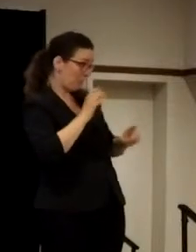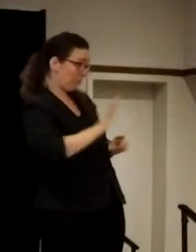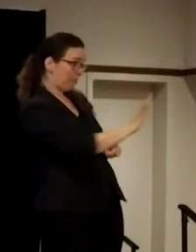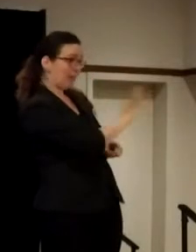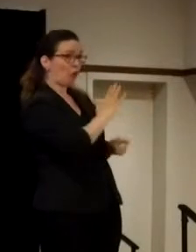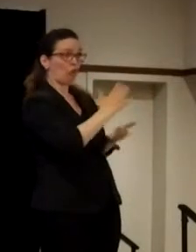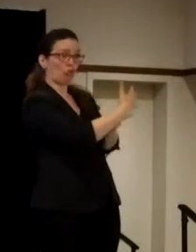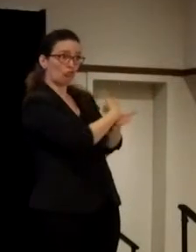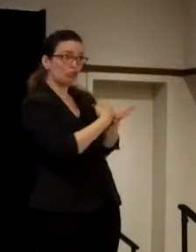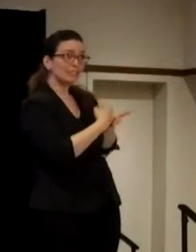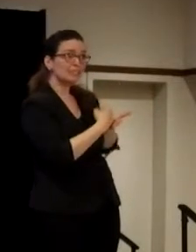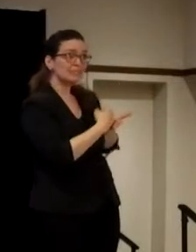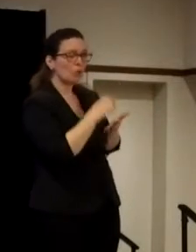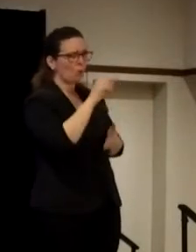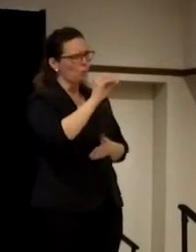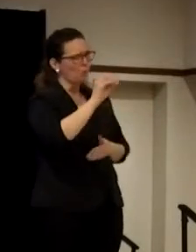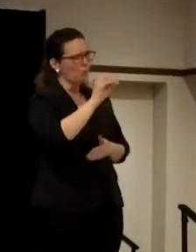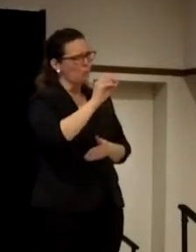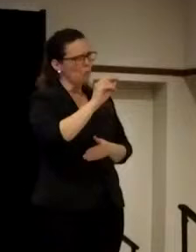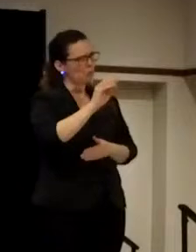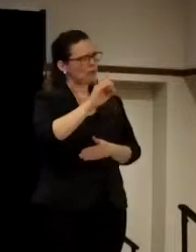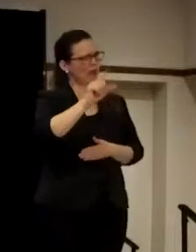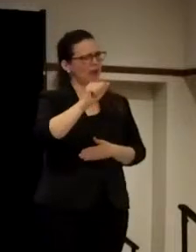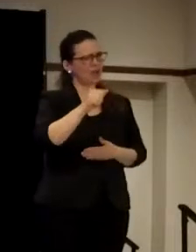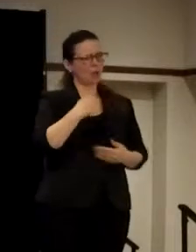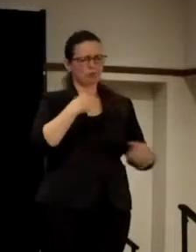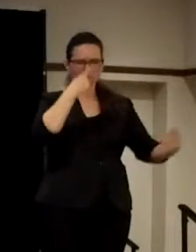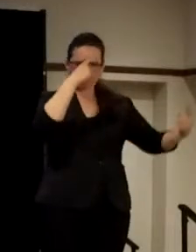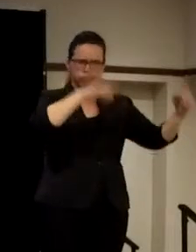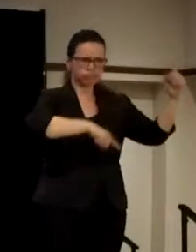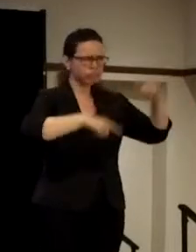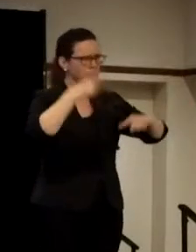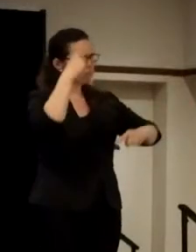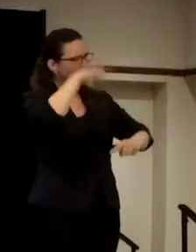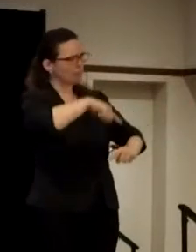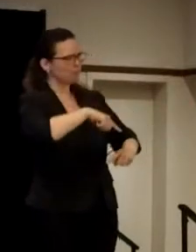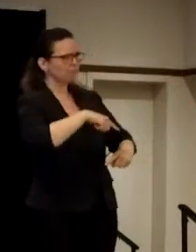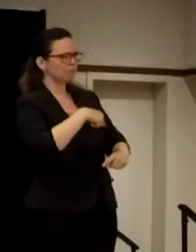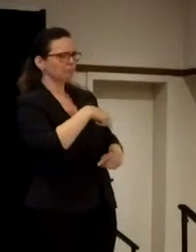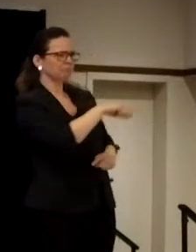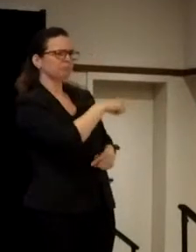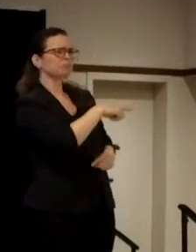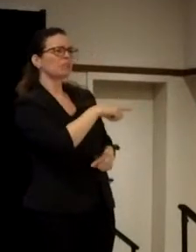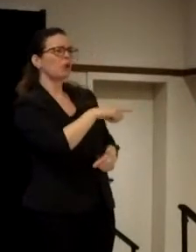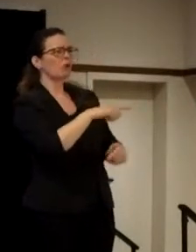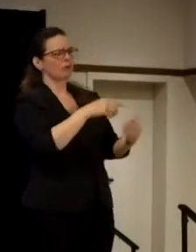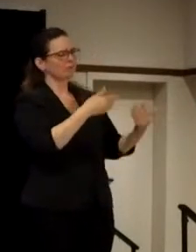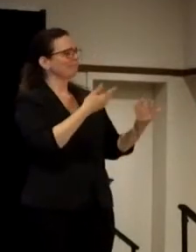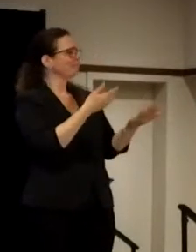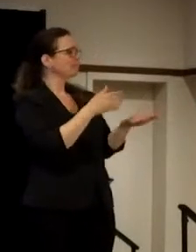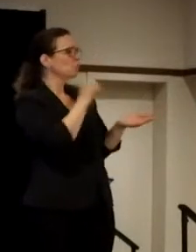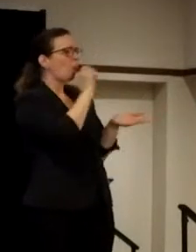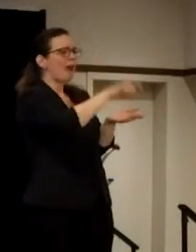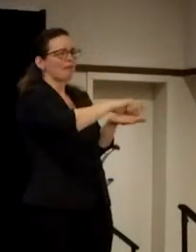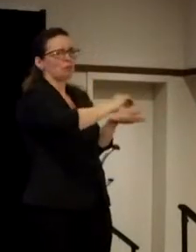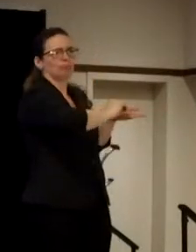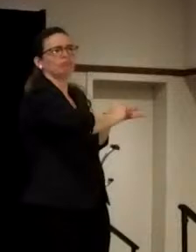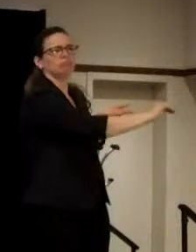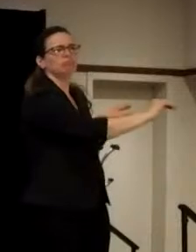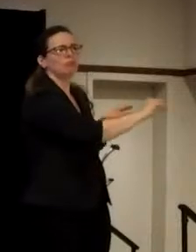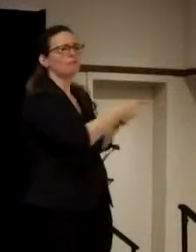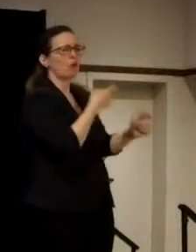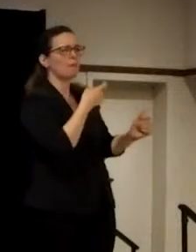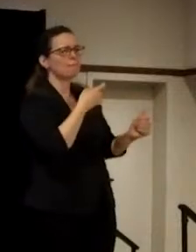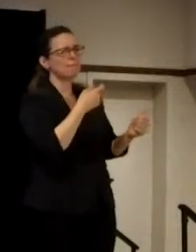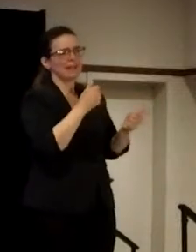Nation, and we tend to agree with them, view that if they are excluded from this gaming, that breaches the contract